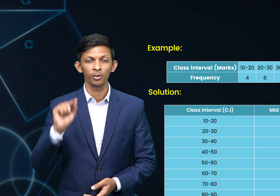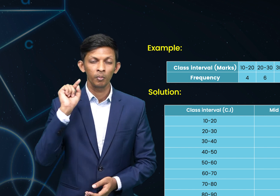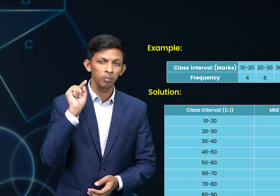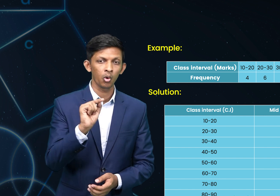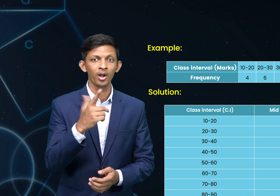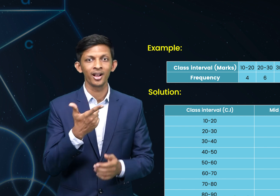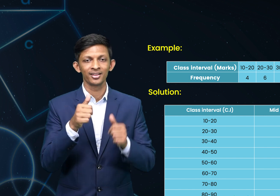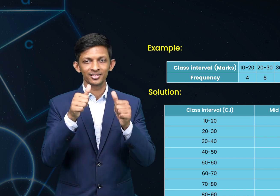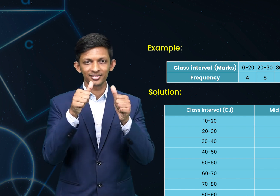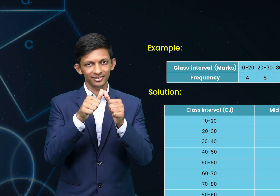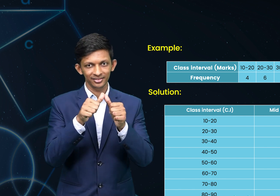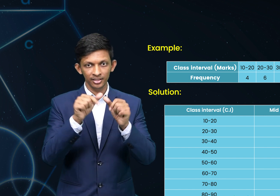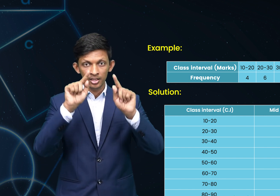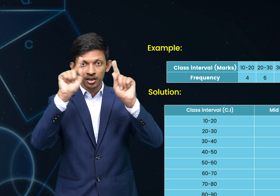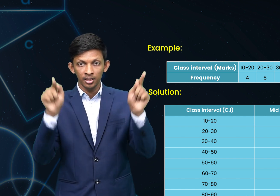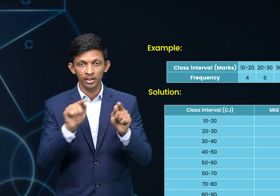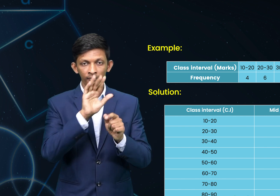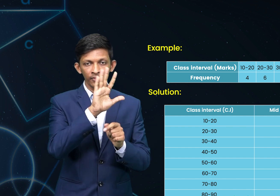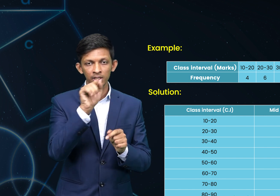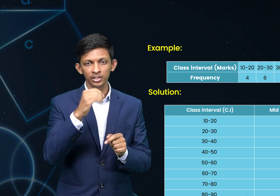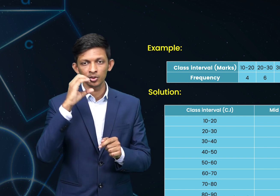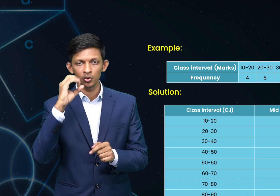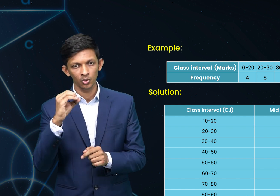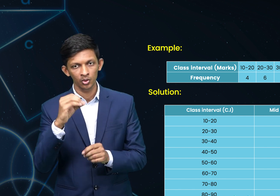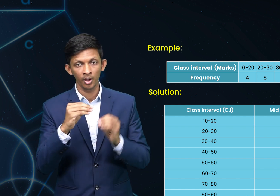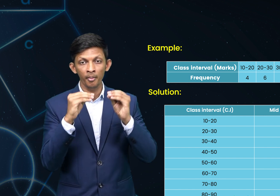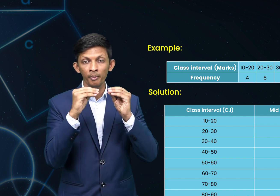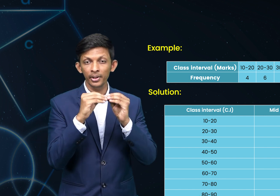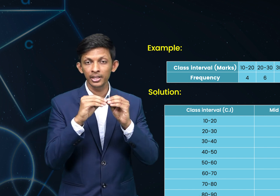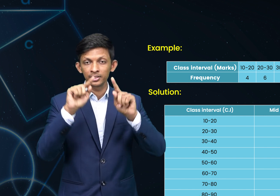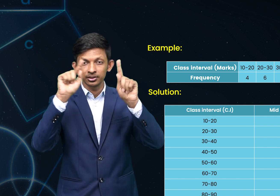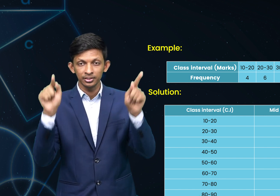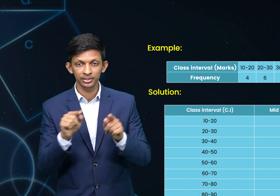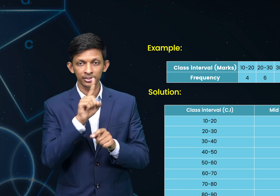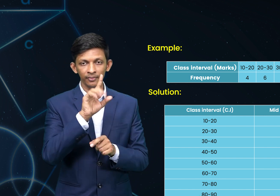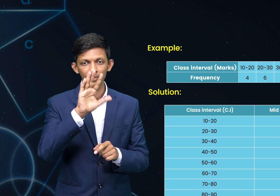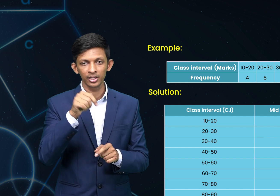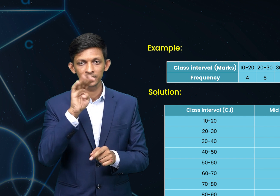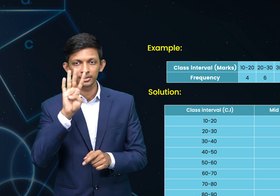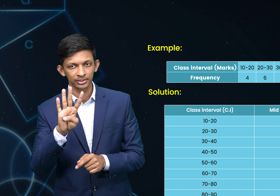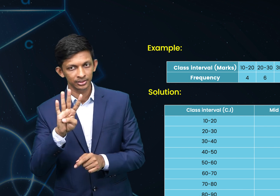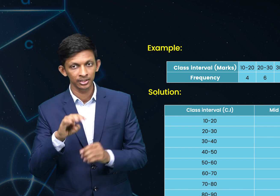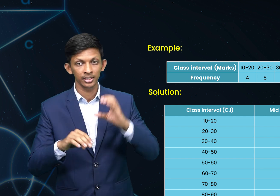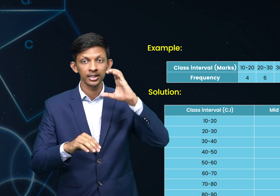The points are A 5, 0, B 15, 4,